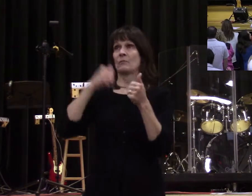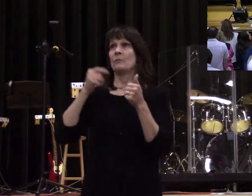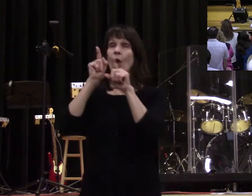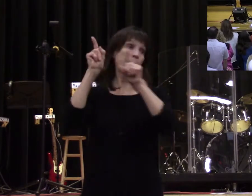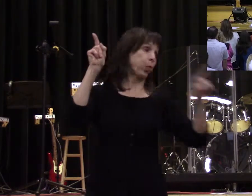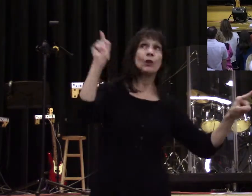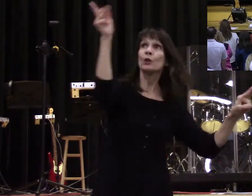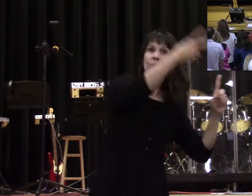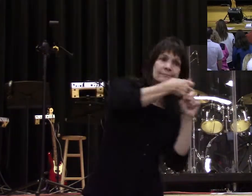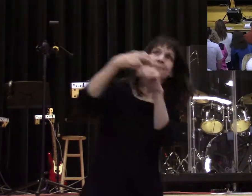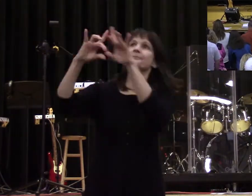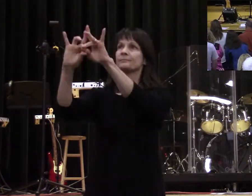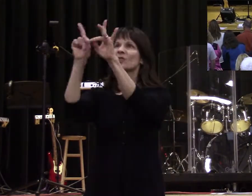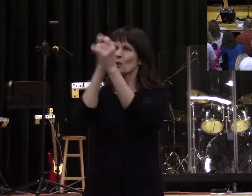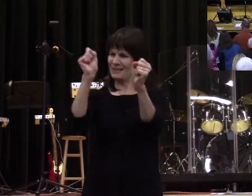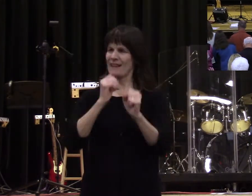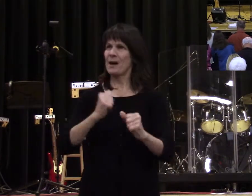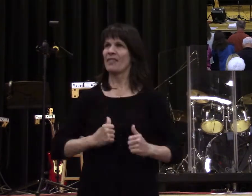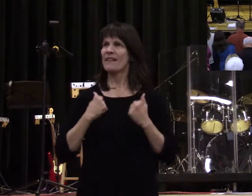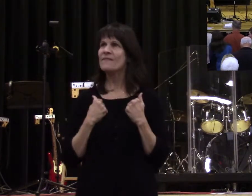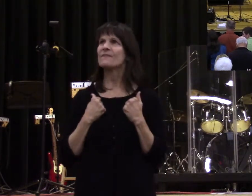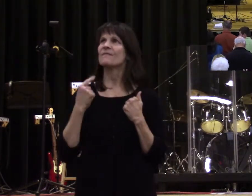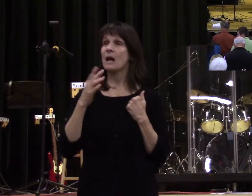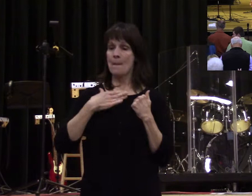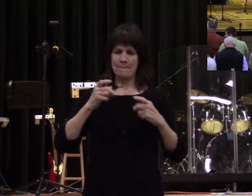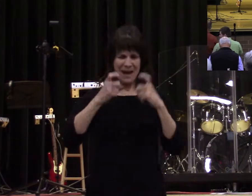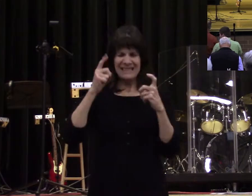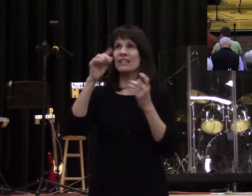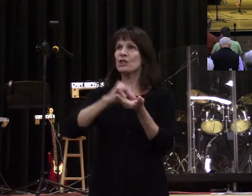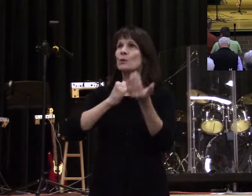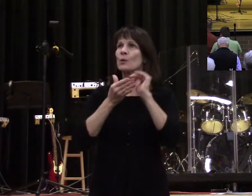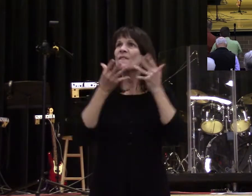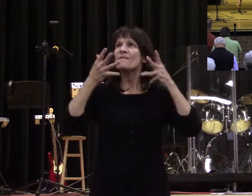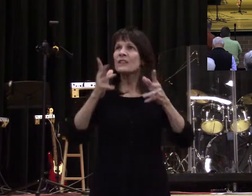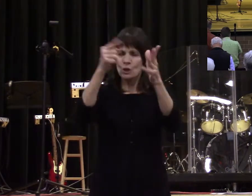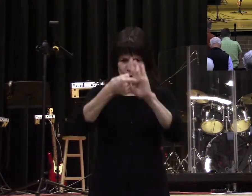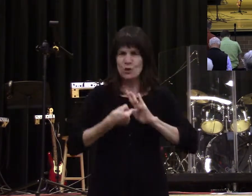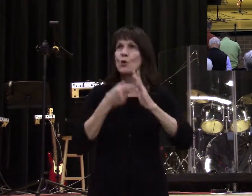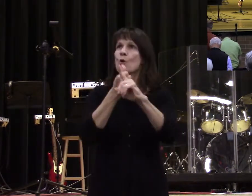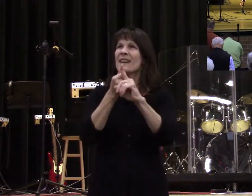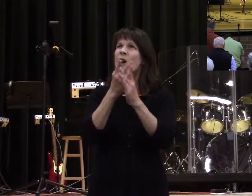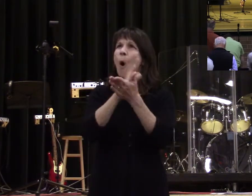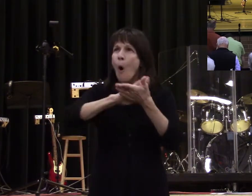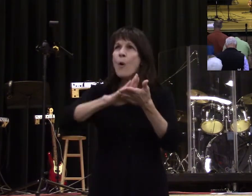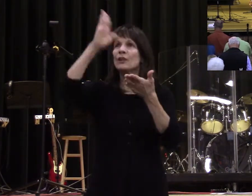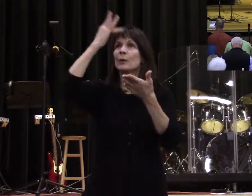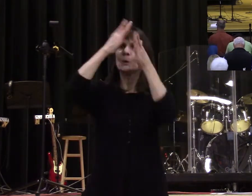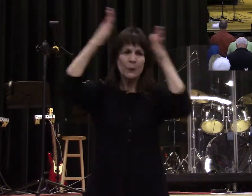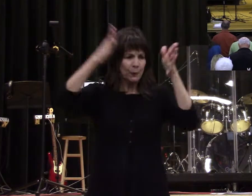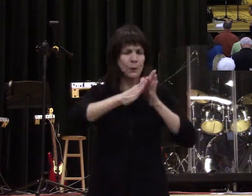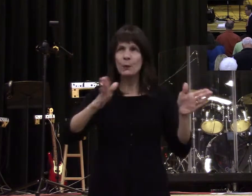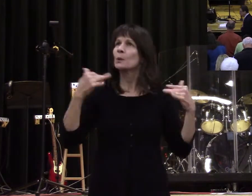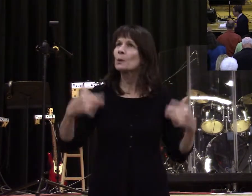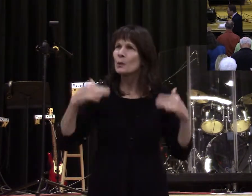You sought me and You saved me. You forgave my sins, oh God. Father, You showed me that You were holy. You opened up my eyes, oh God.